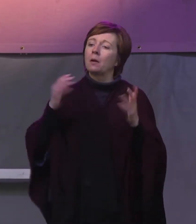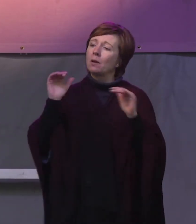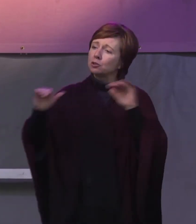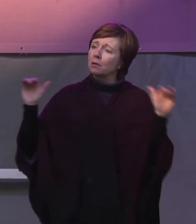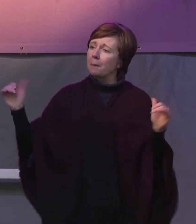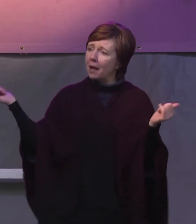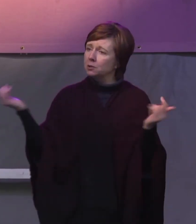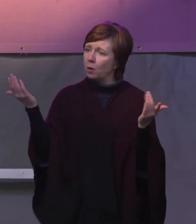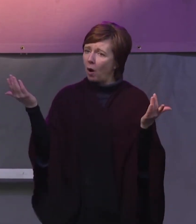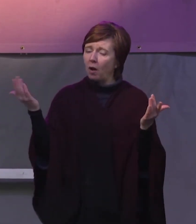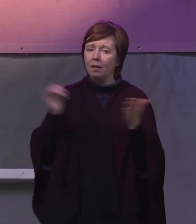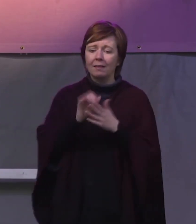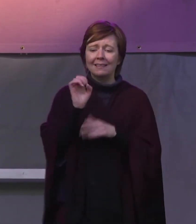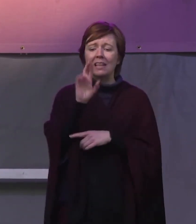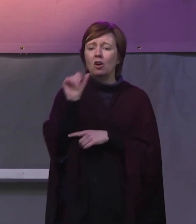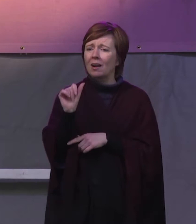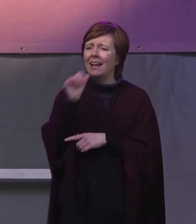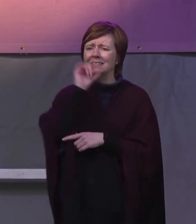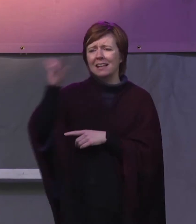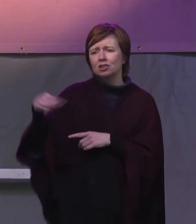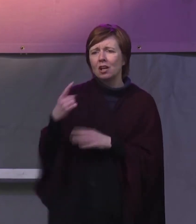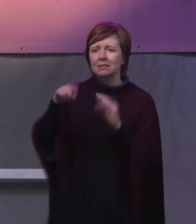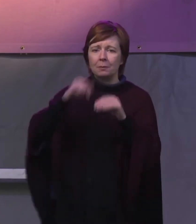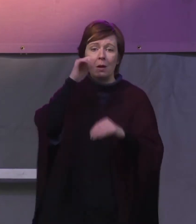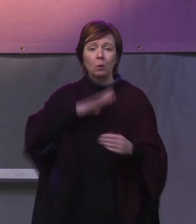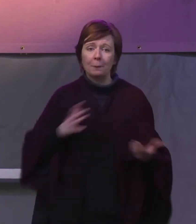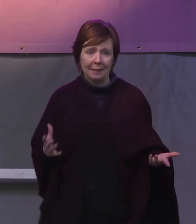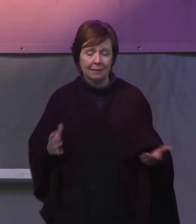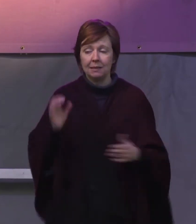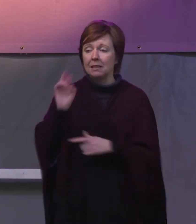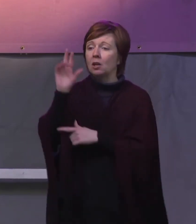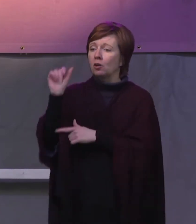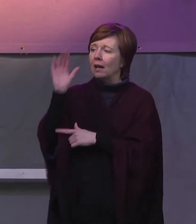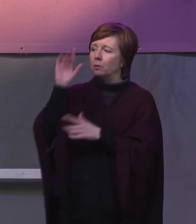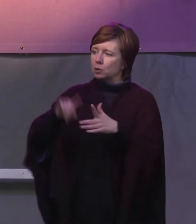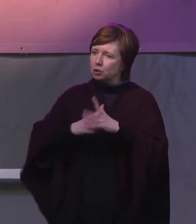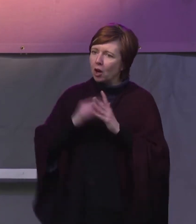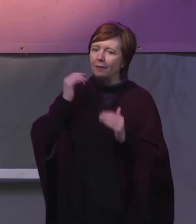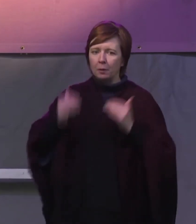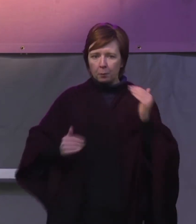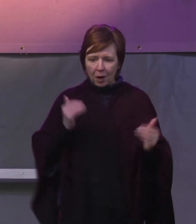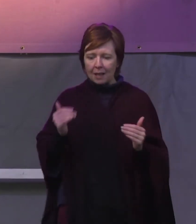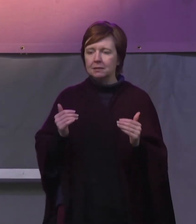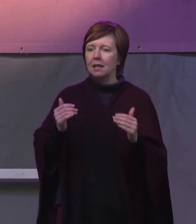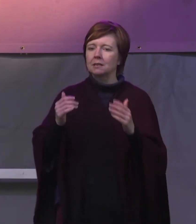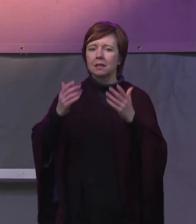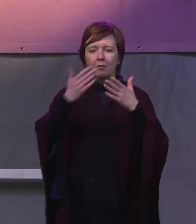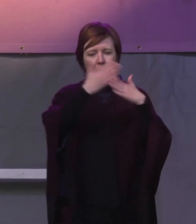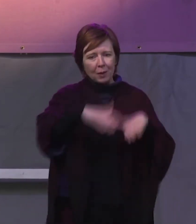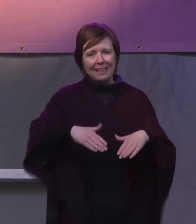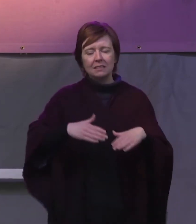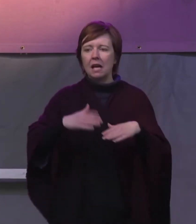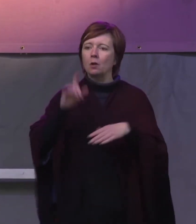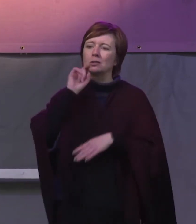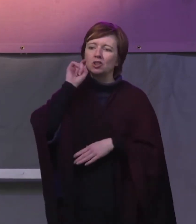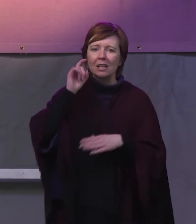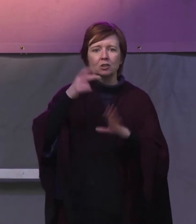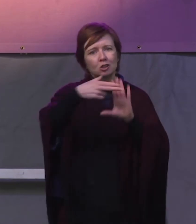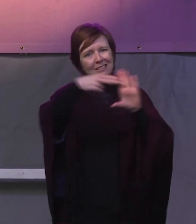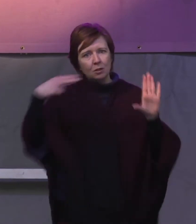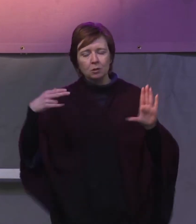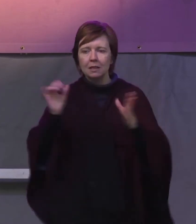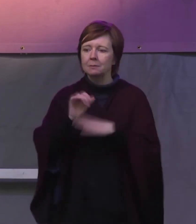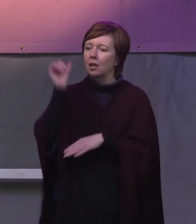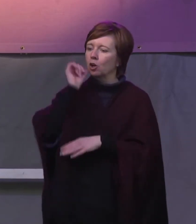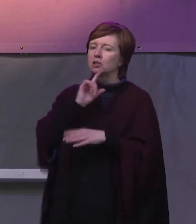remind everyone that the ERA is not just about women. The ERA will start the process of breaking down gender stereotypes so that